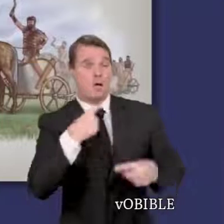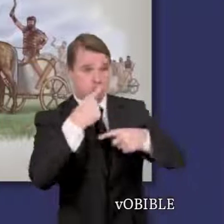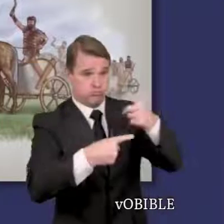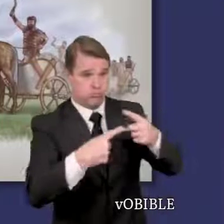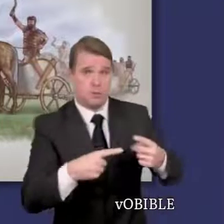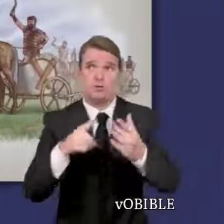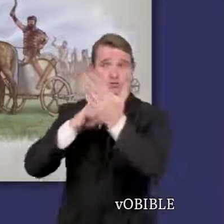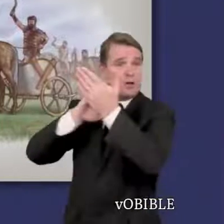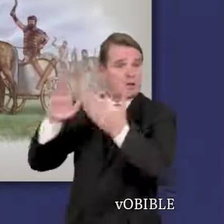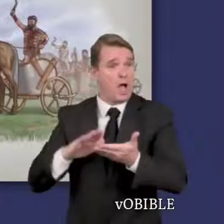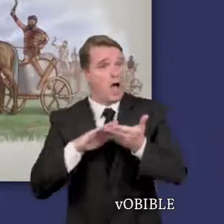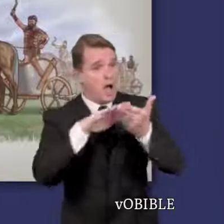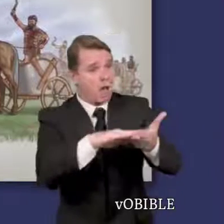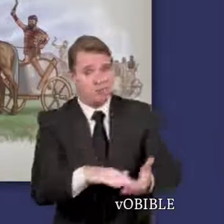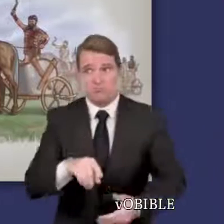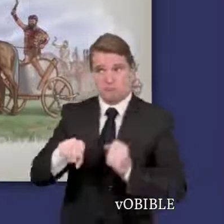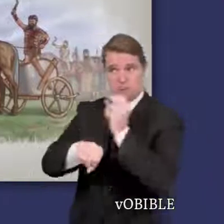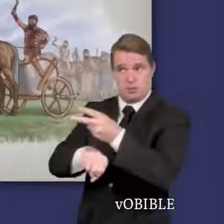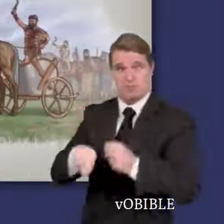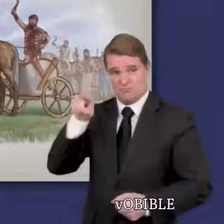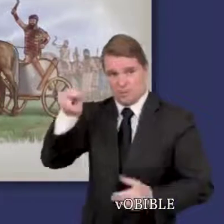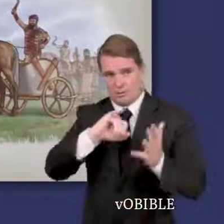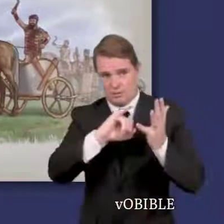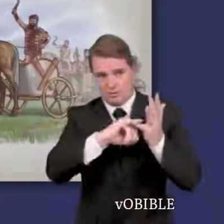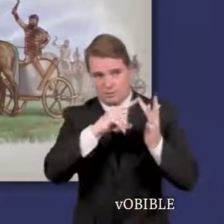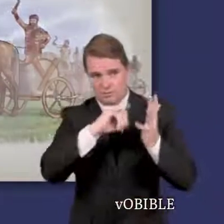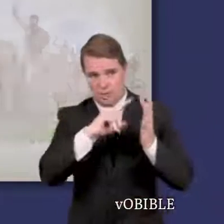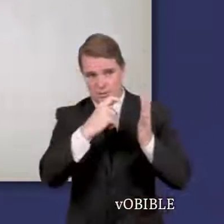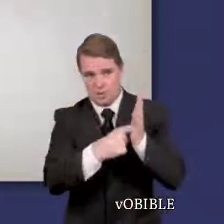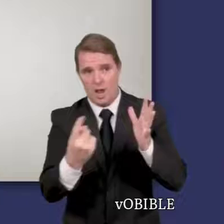of Canaanite King Jabin, who is oppressing Israel.